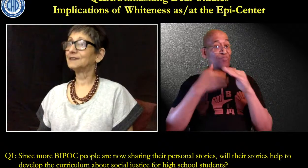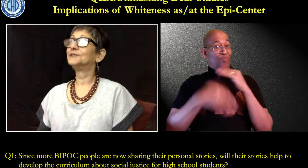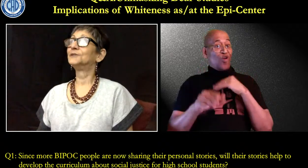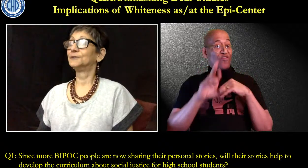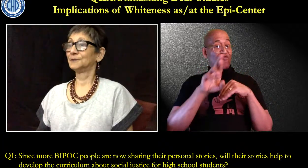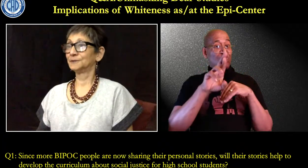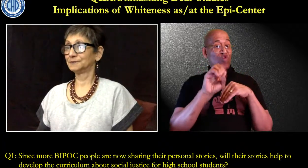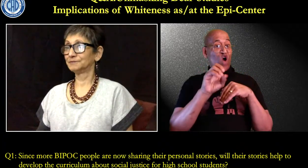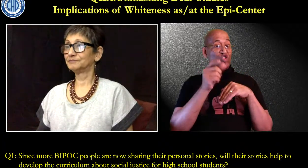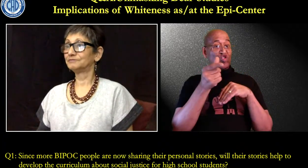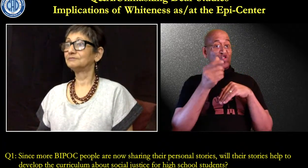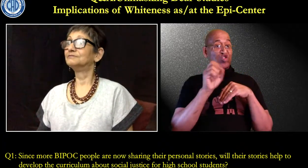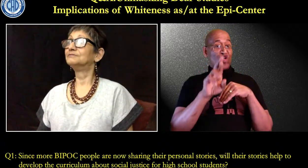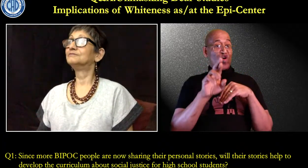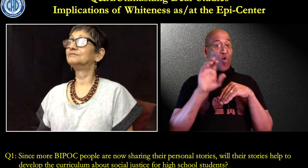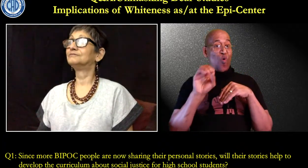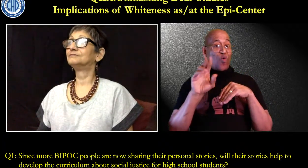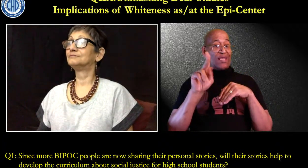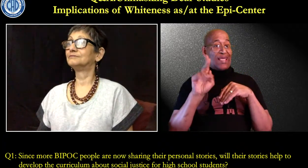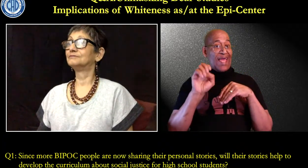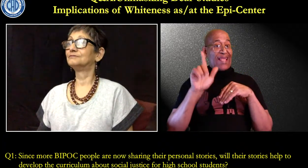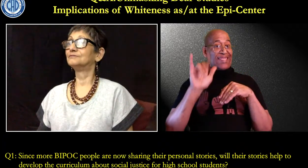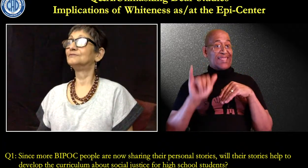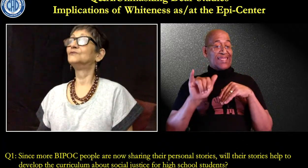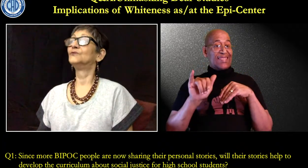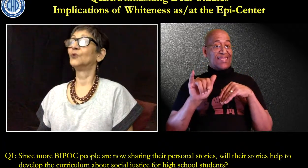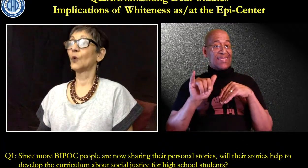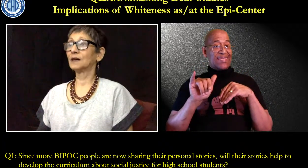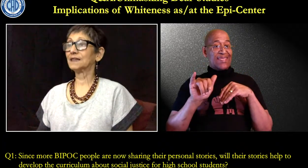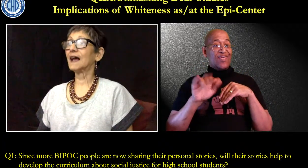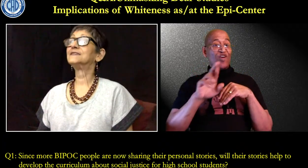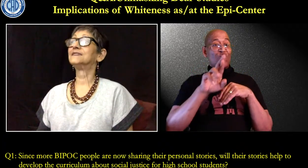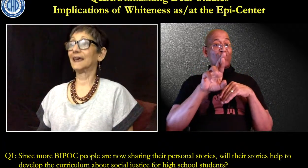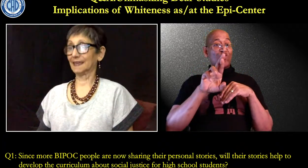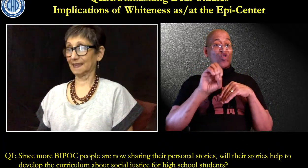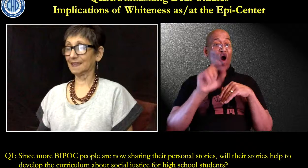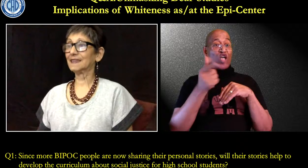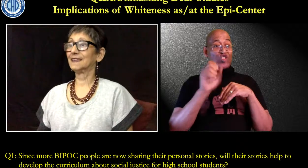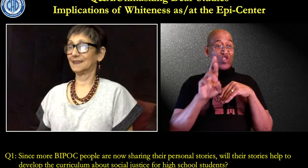And then, so yes, there is definitely history connected from the 1800s.